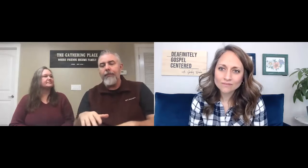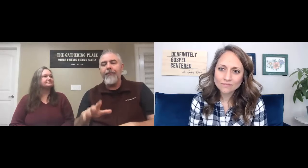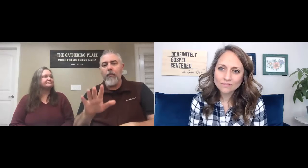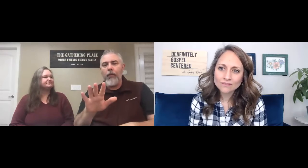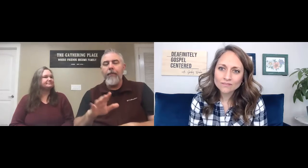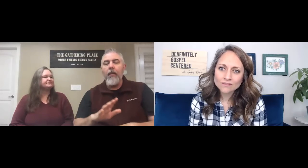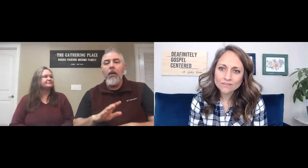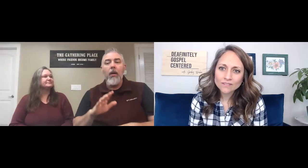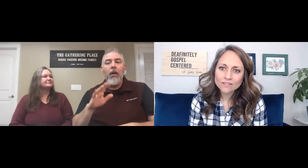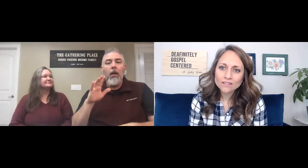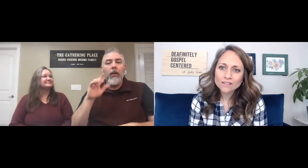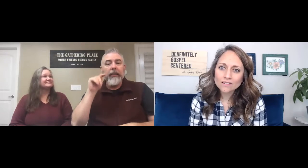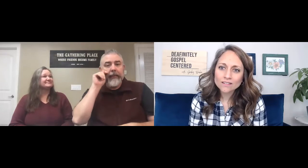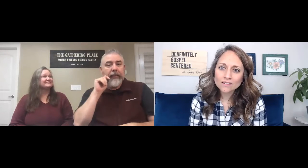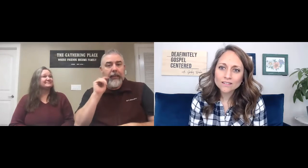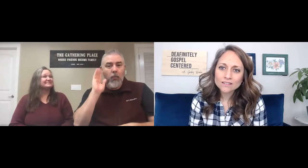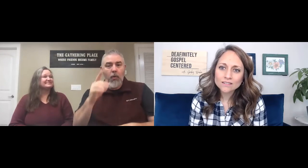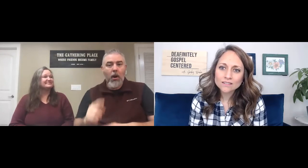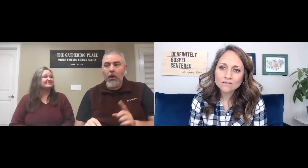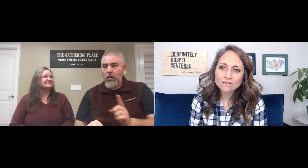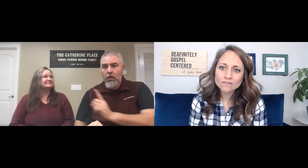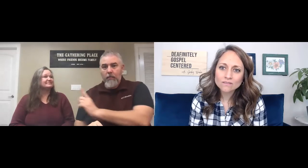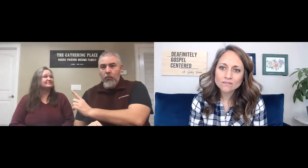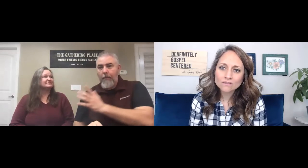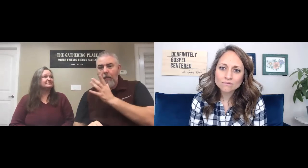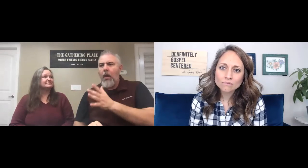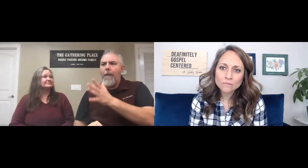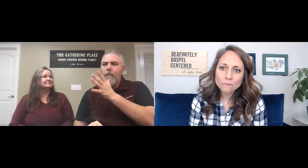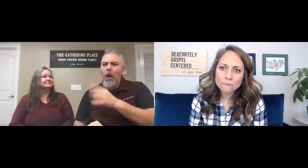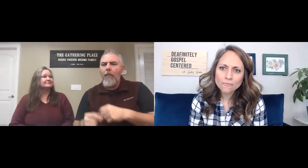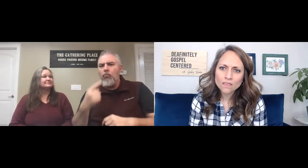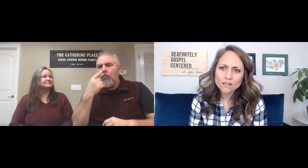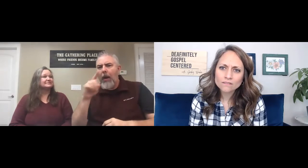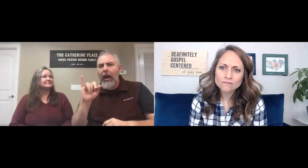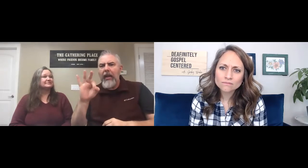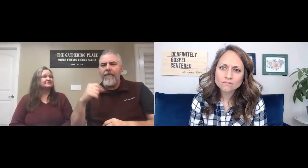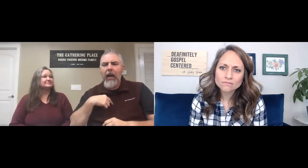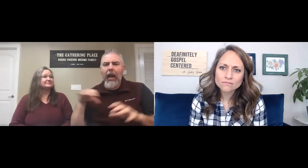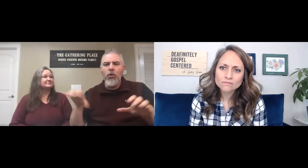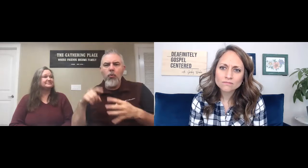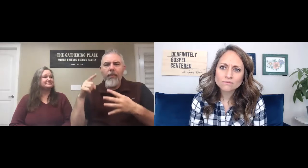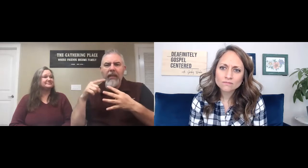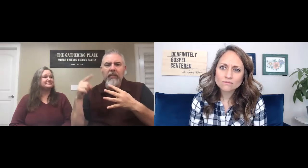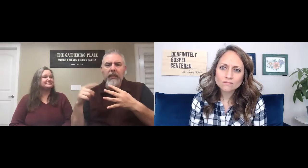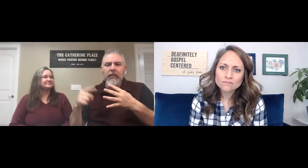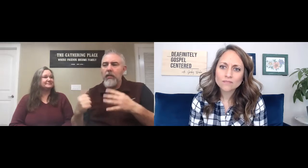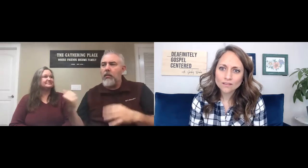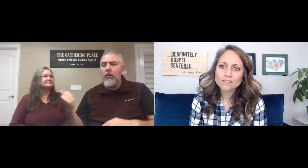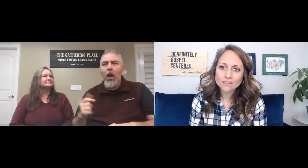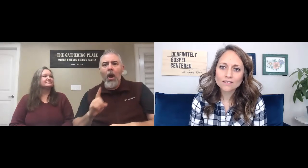what famous with couple to go through, would teen go to mom and they ask mom if they, if I can do